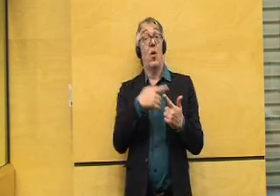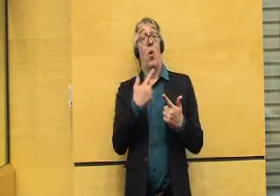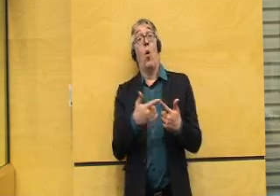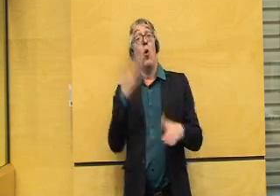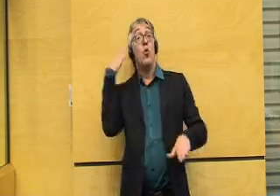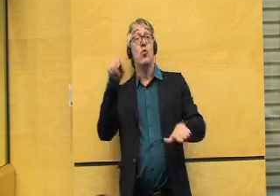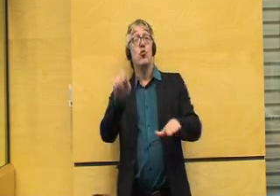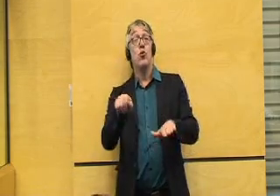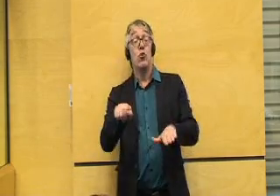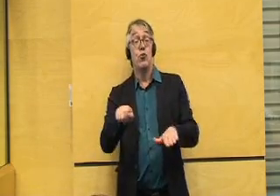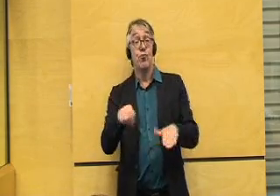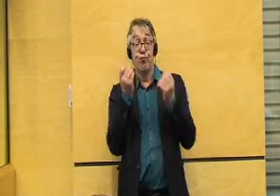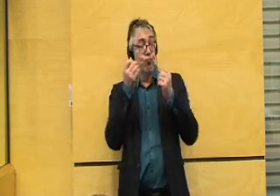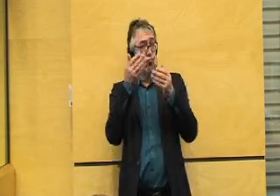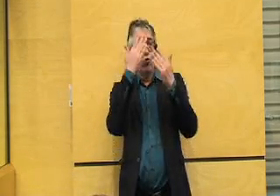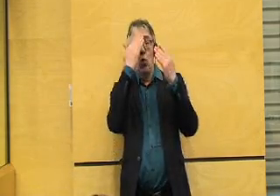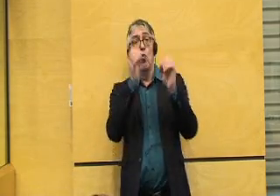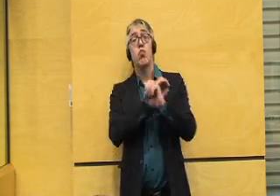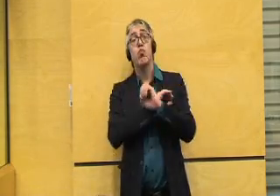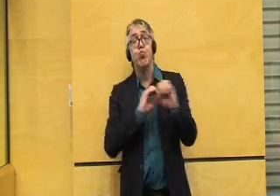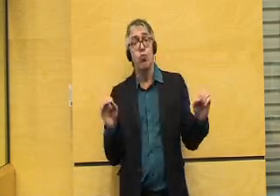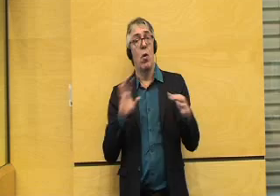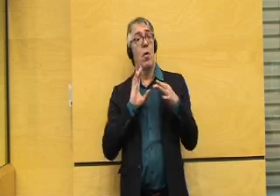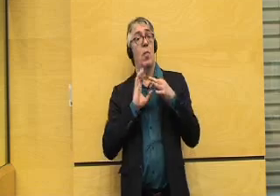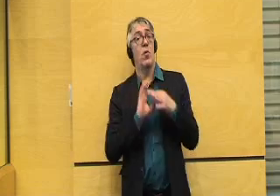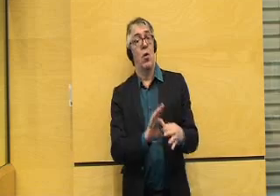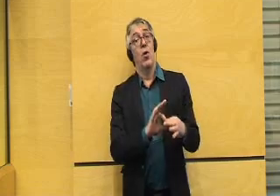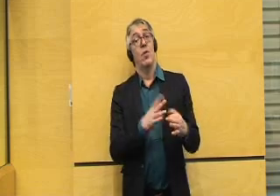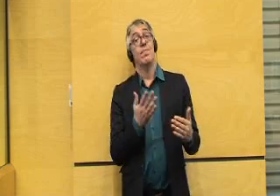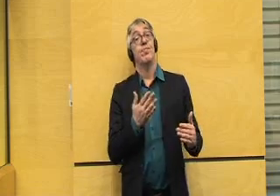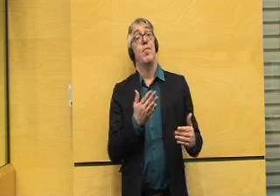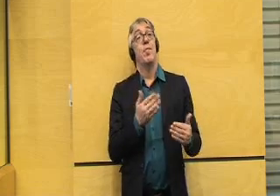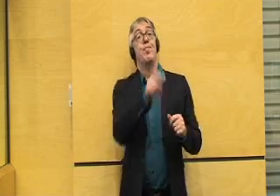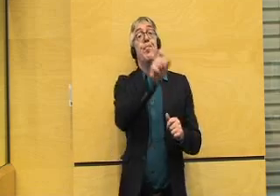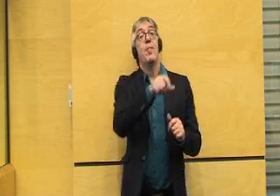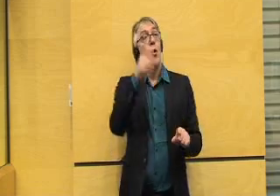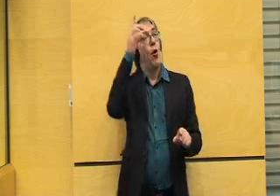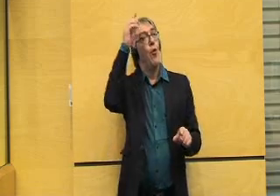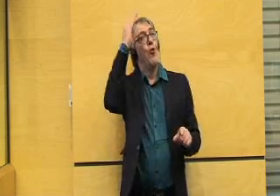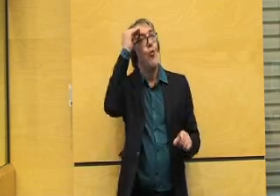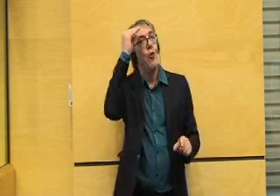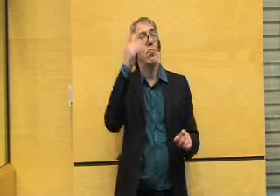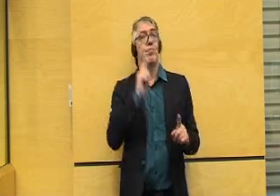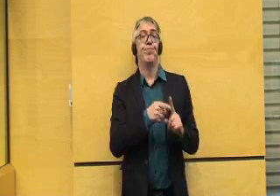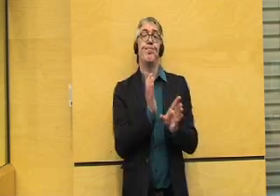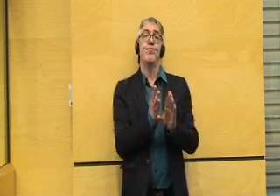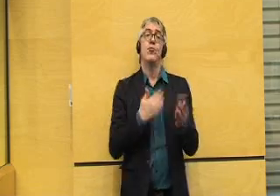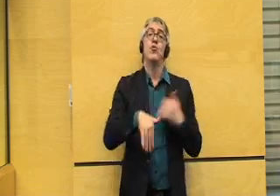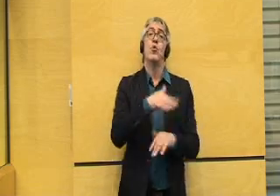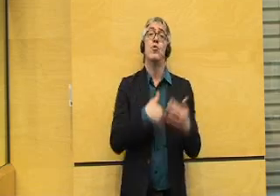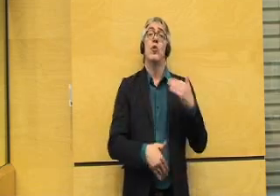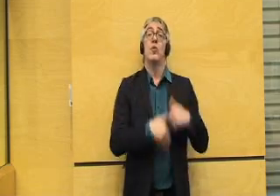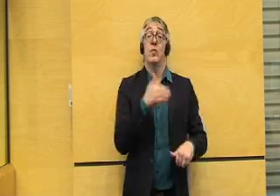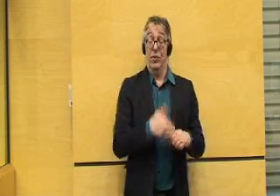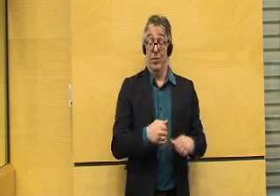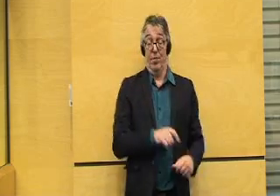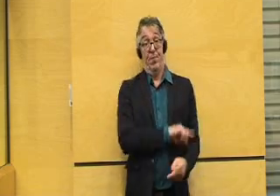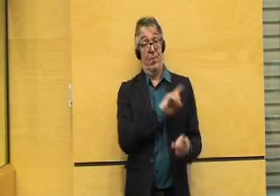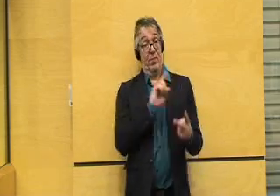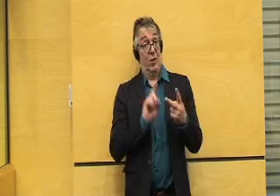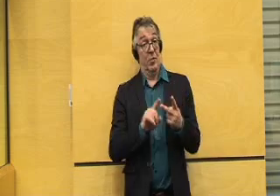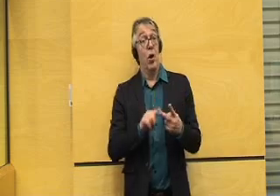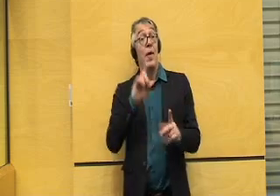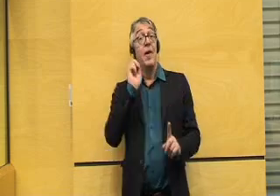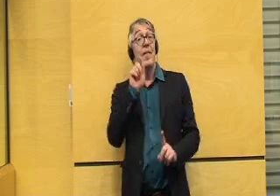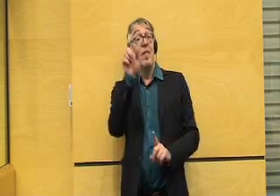not able to ensure accessibility and communication for them. There are also great lack of quality sign language interpretation for